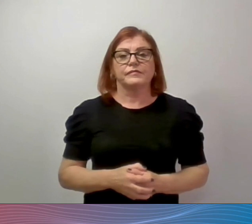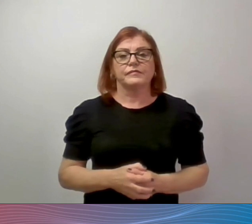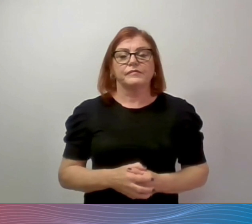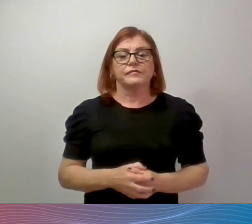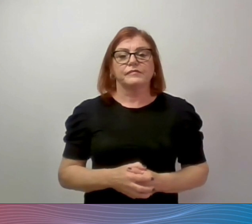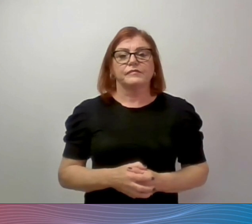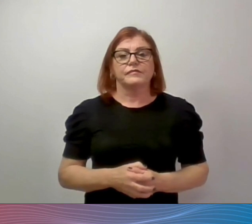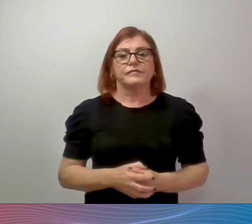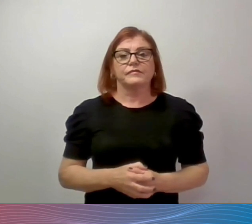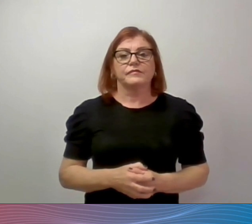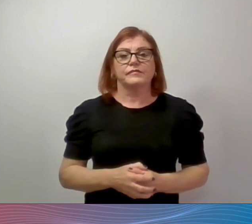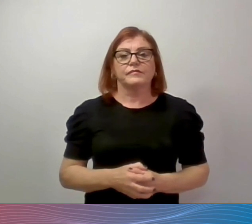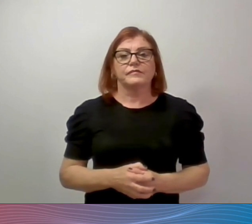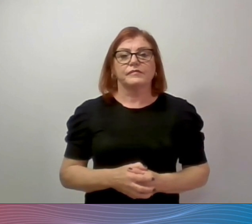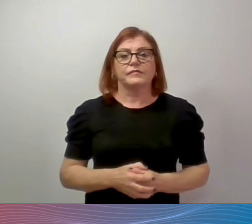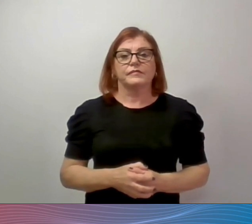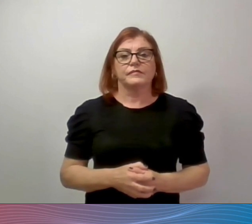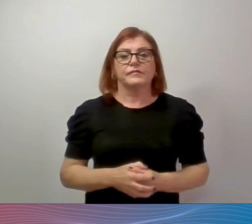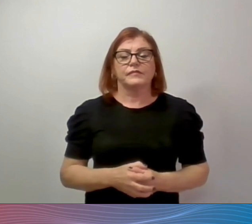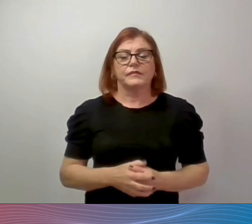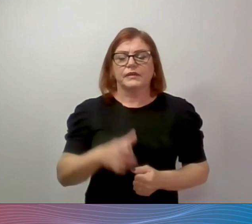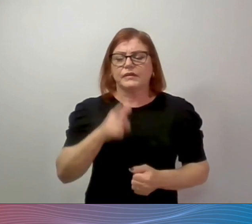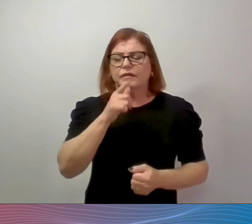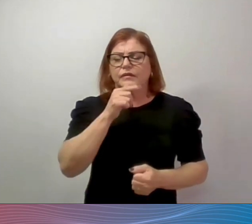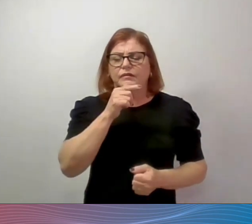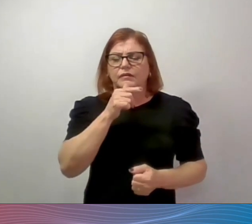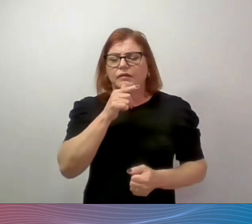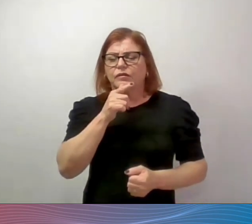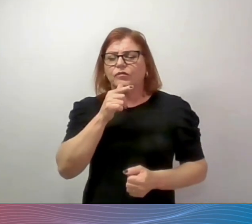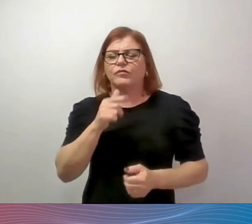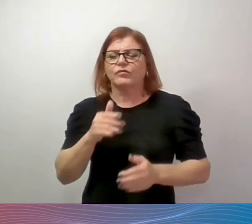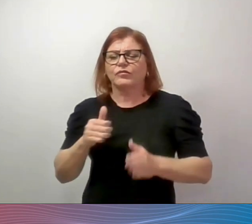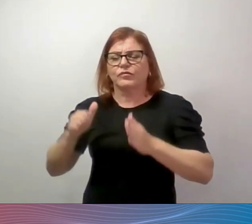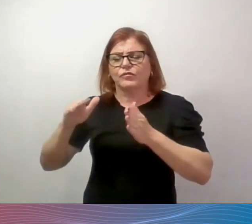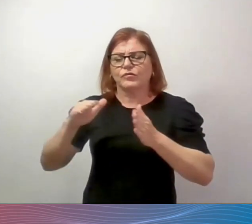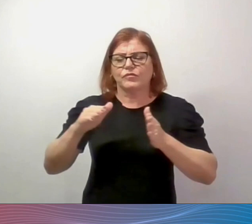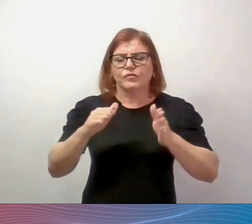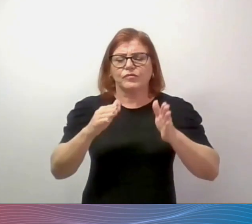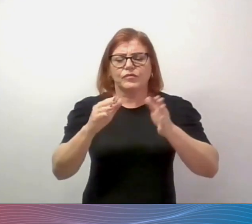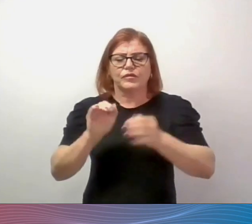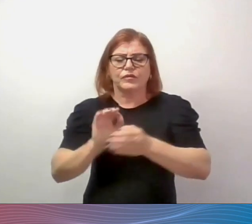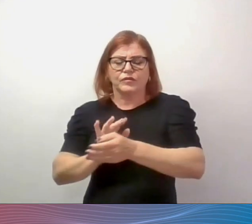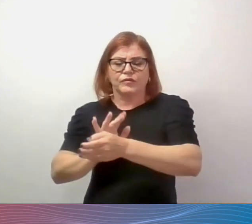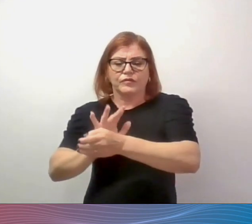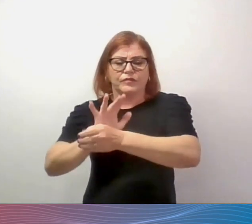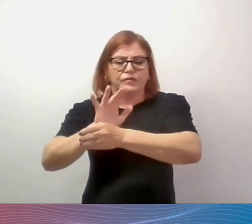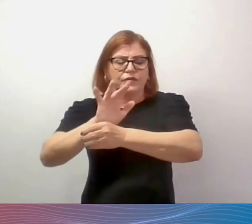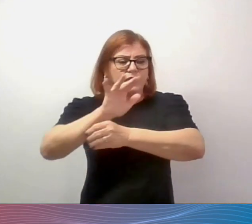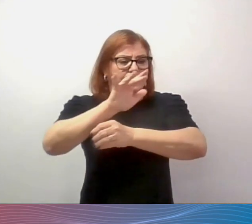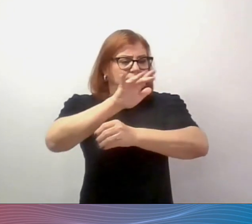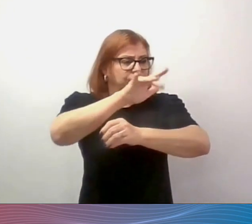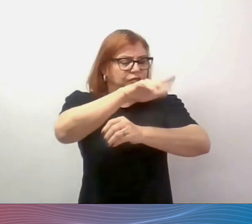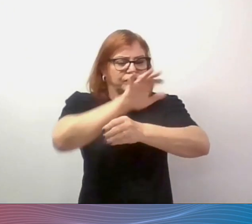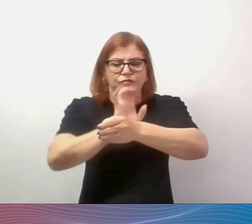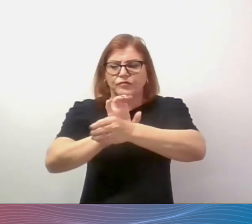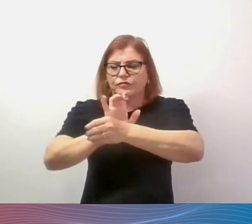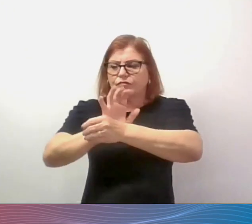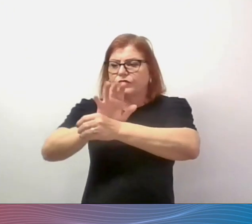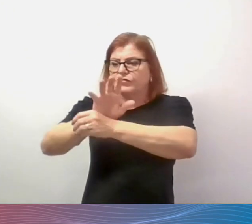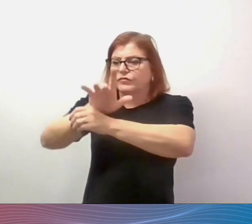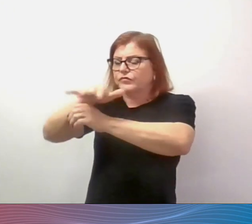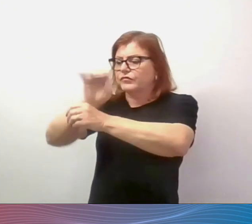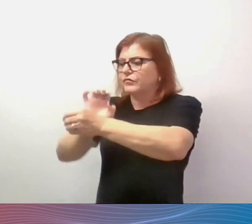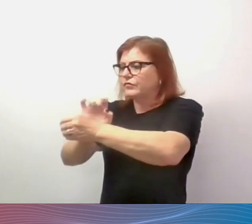conforme o rio vai fluindo, da graça vai fluindo, nós vamos recebendo tudo que Deus é, todas as suas